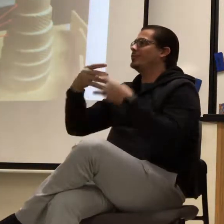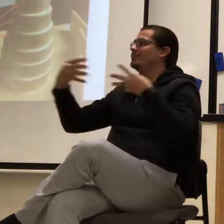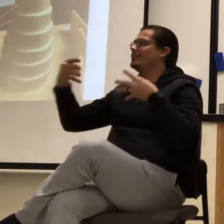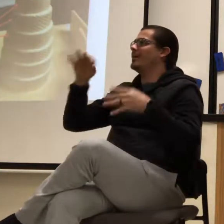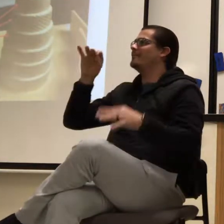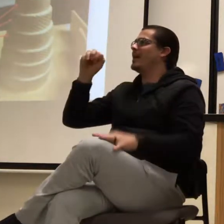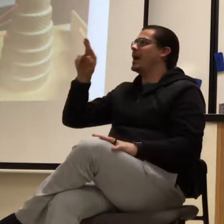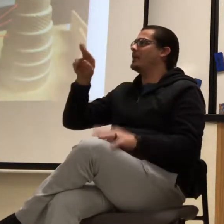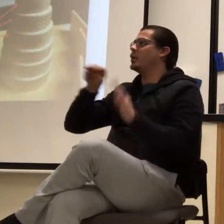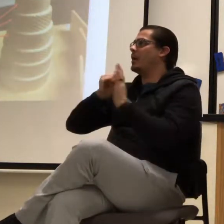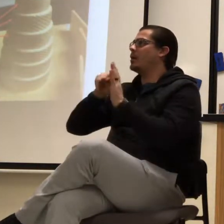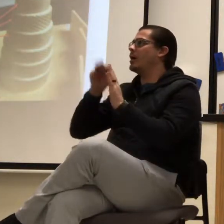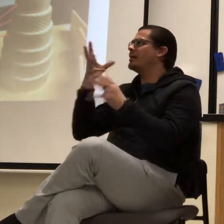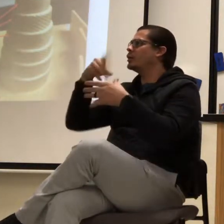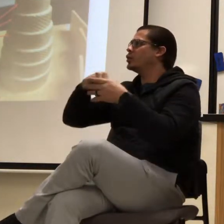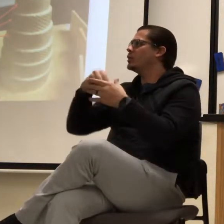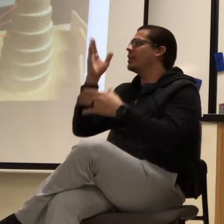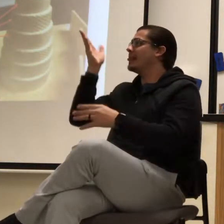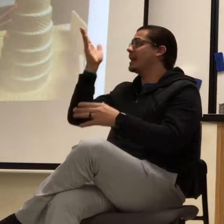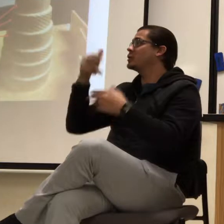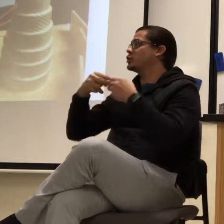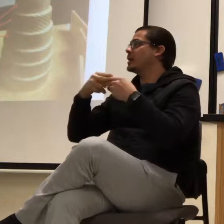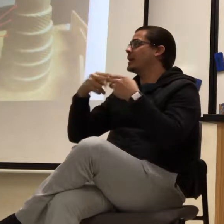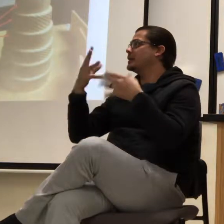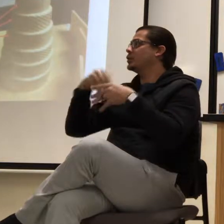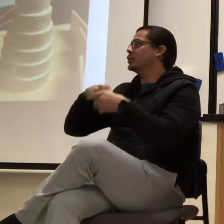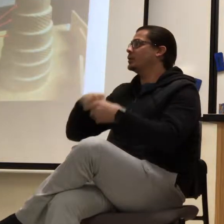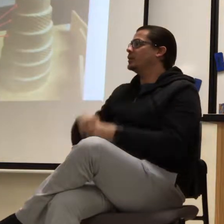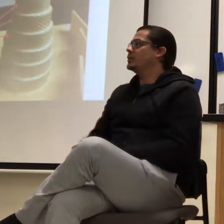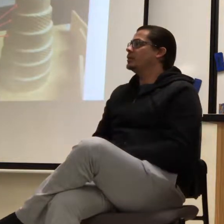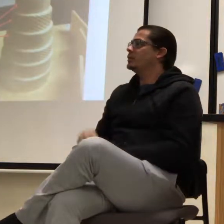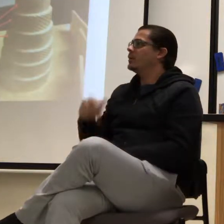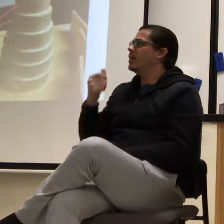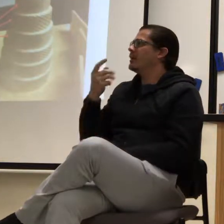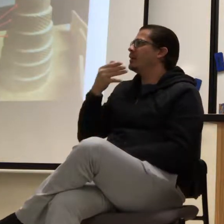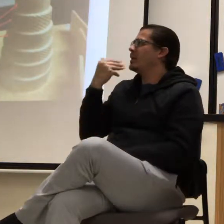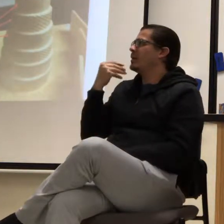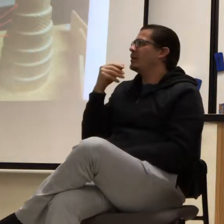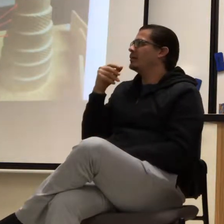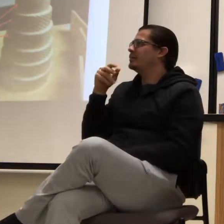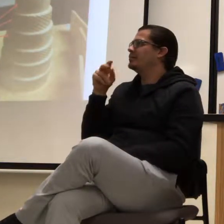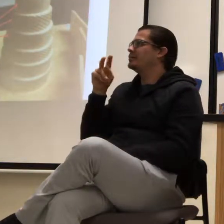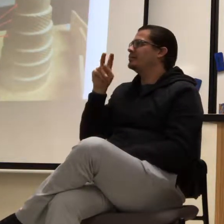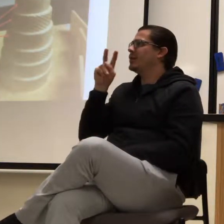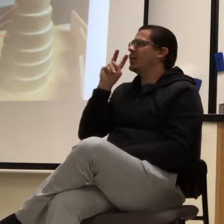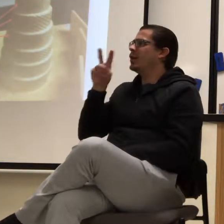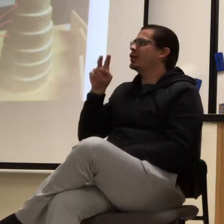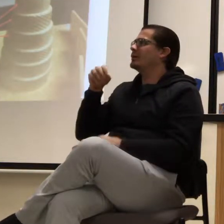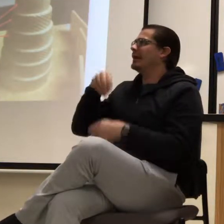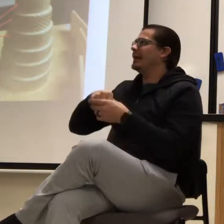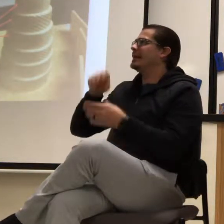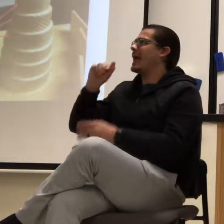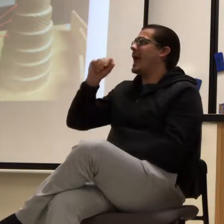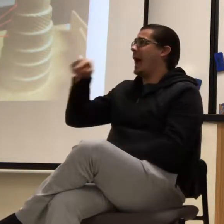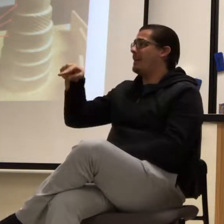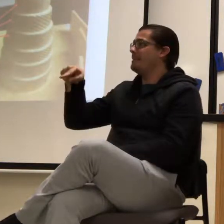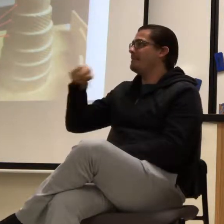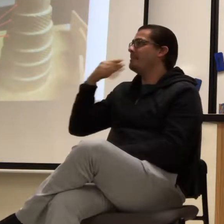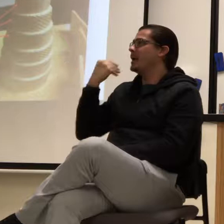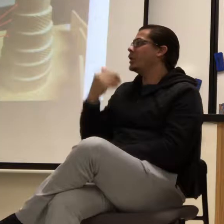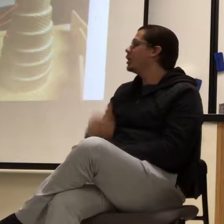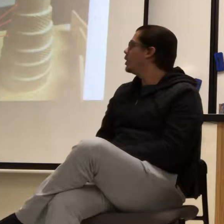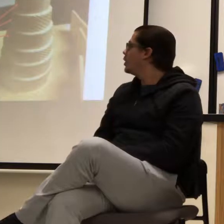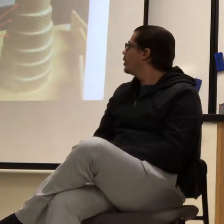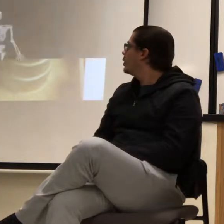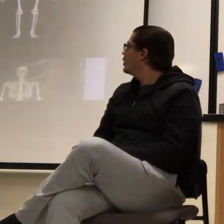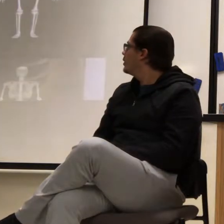included them within the lecture slide. It's kind of better to kind of look at the micro model in the app for